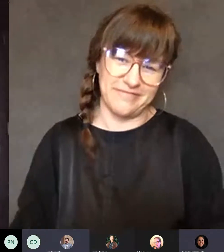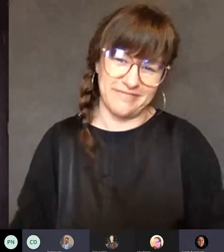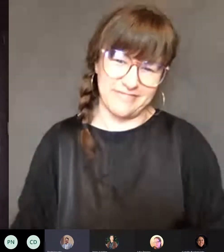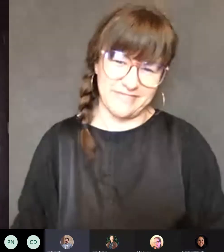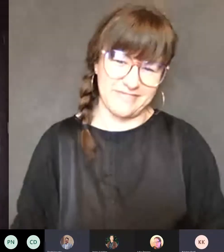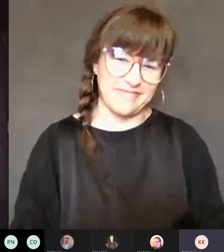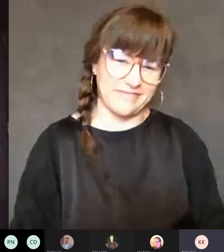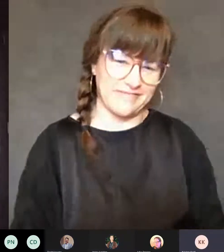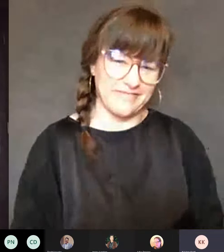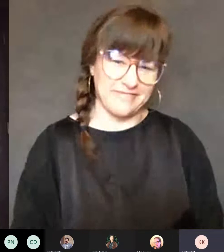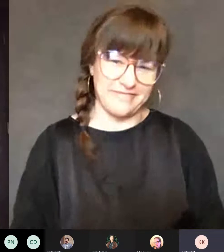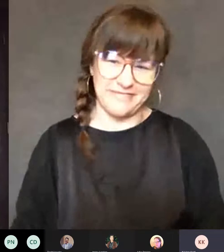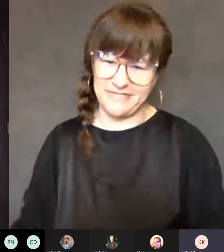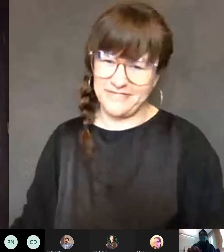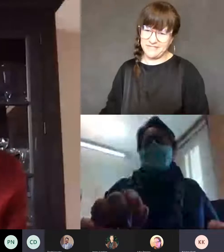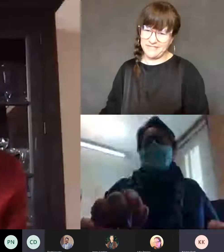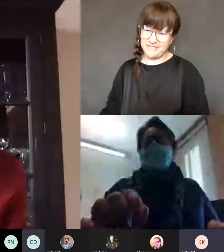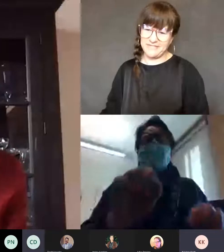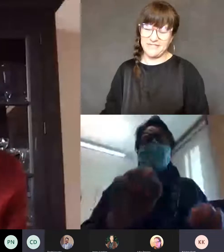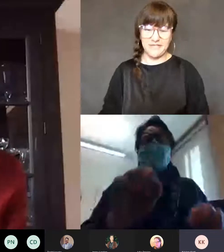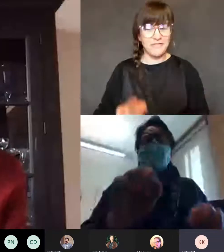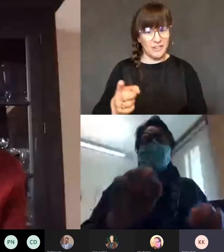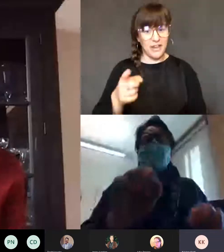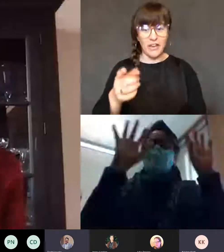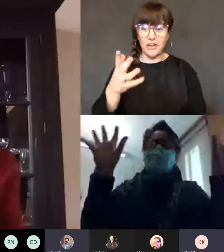cheer you along if you'd like to lead that.